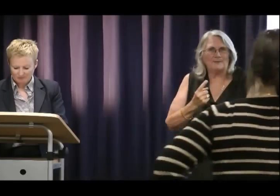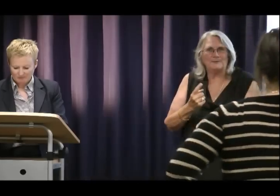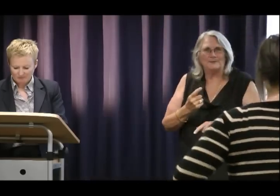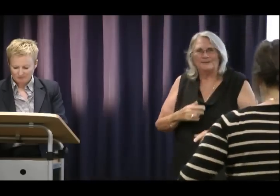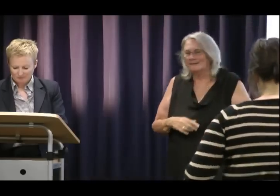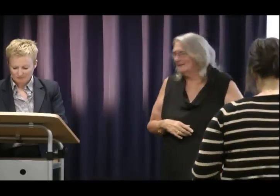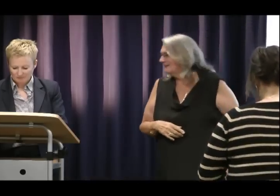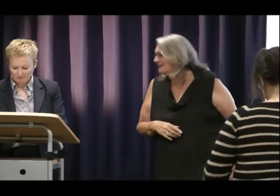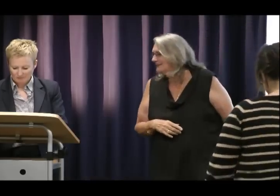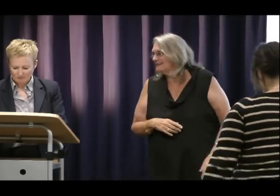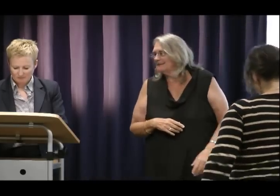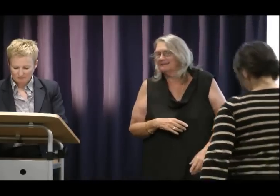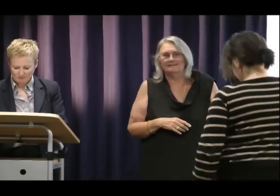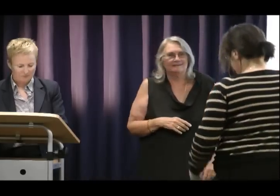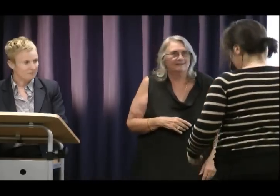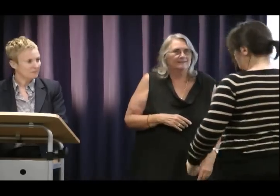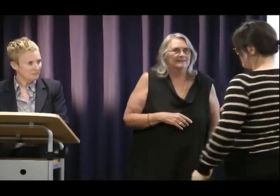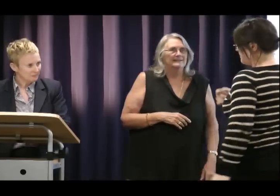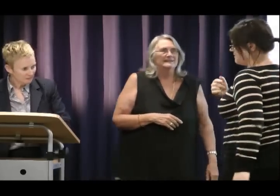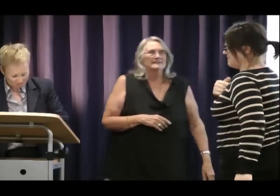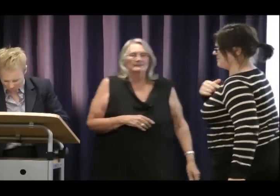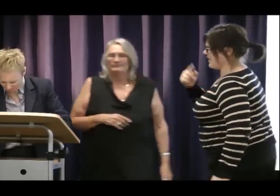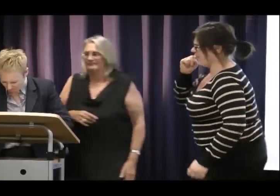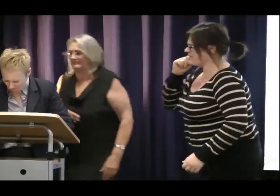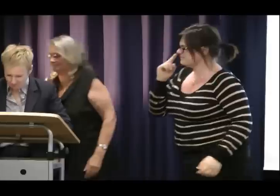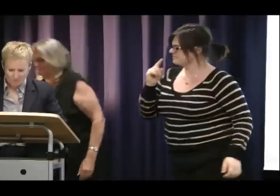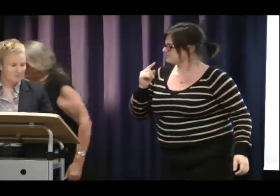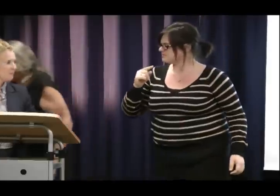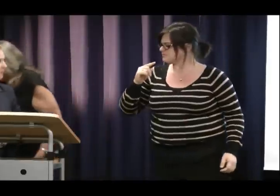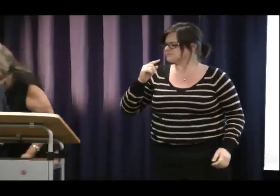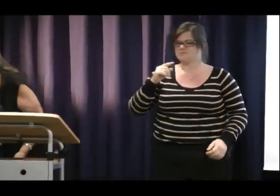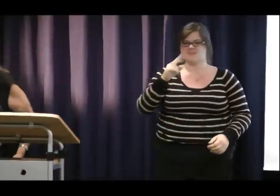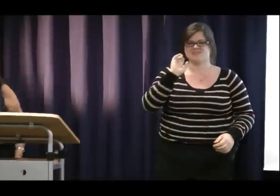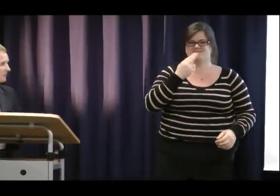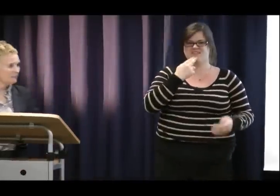Just give some examples like you said.